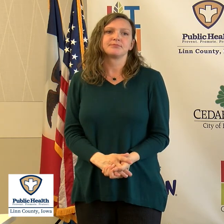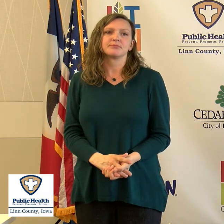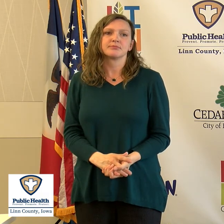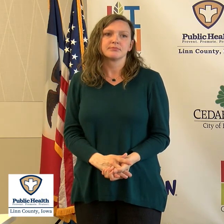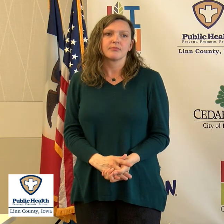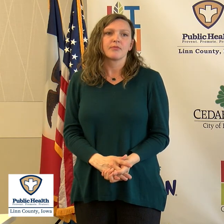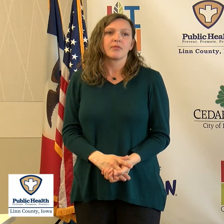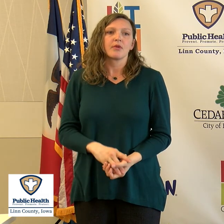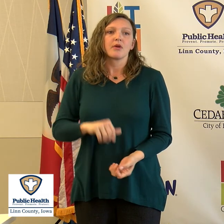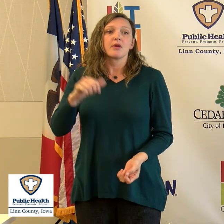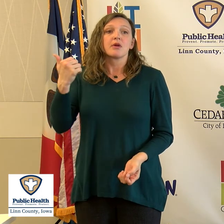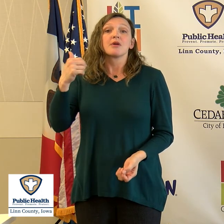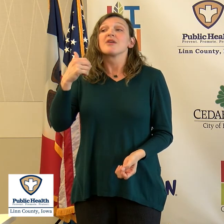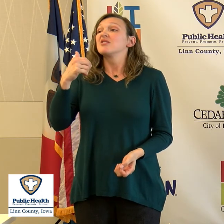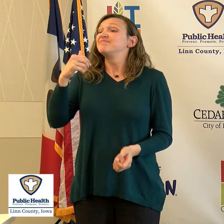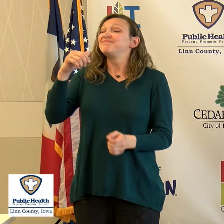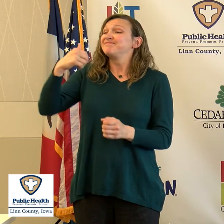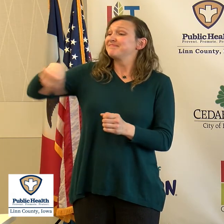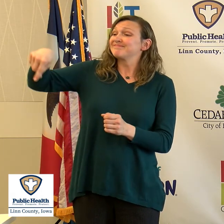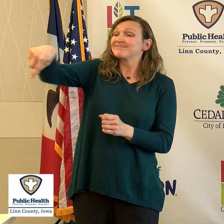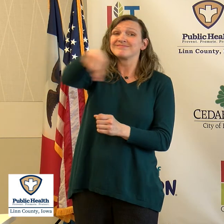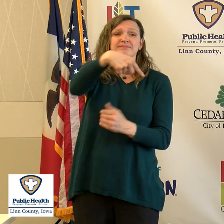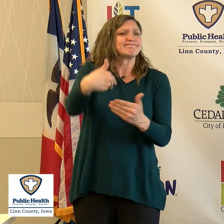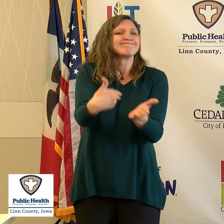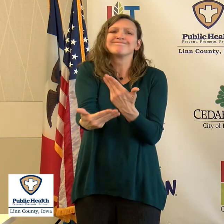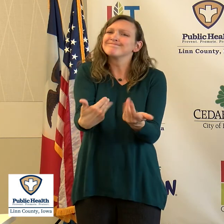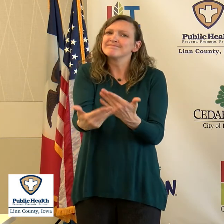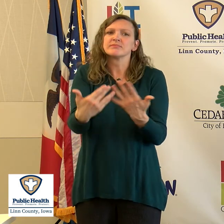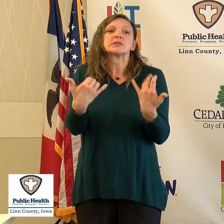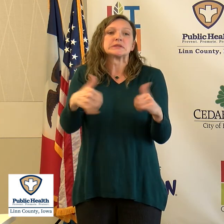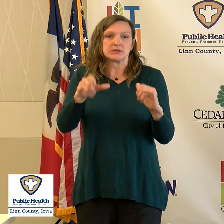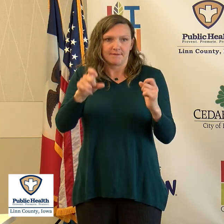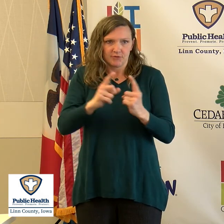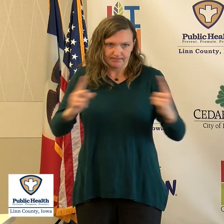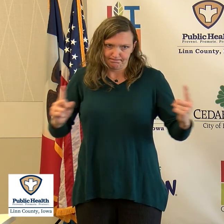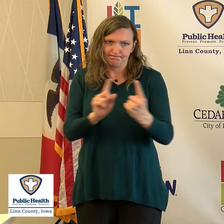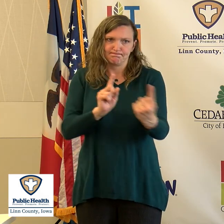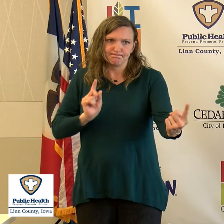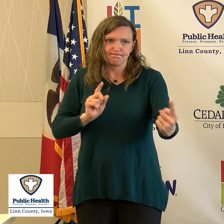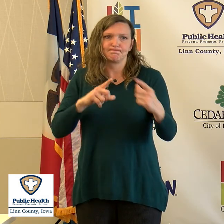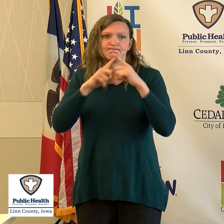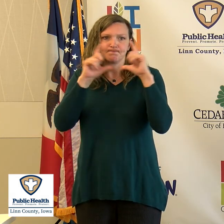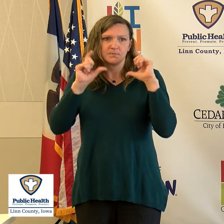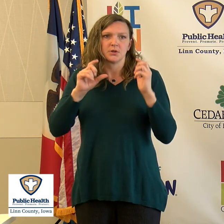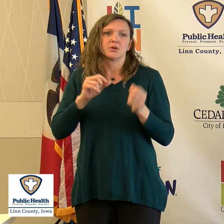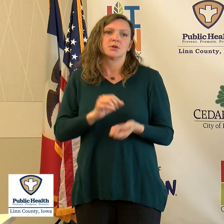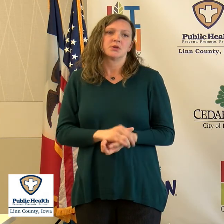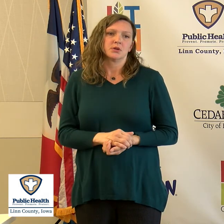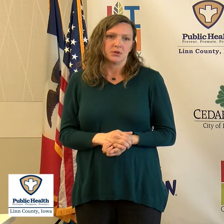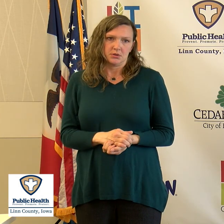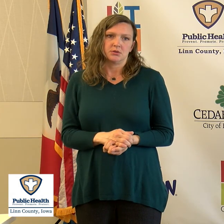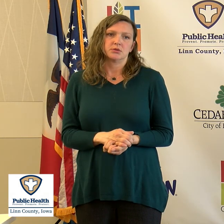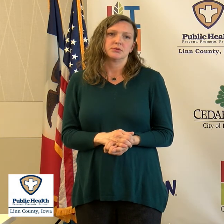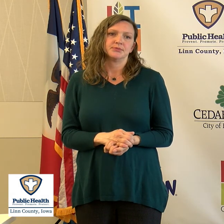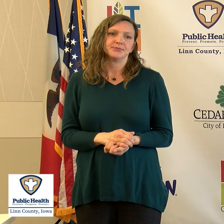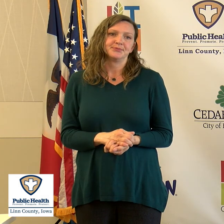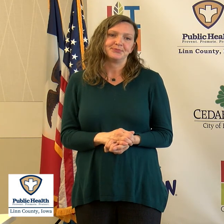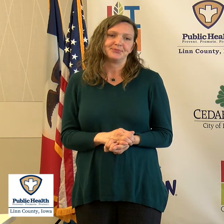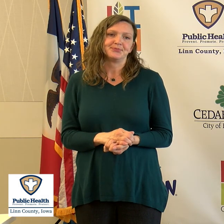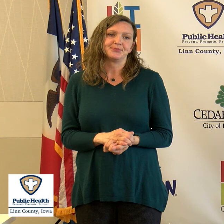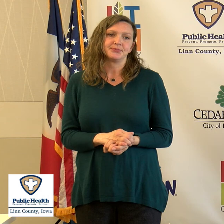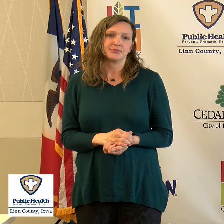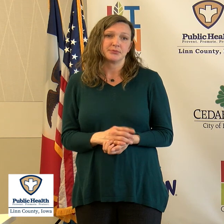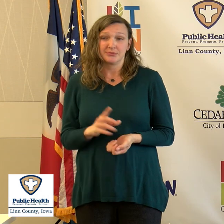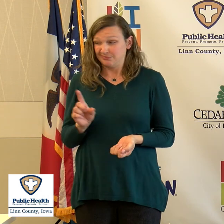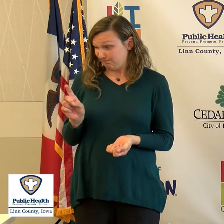others from you. But doing those things that we've been talking about, but it's just putting a little bit more enforcement behind that. So does that answer your